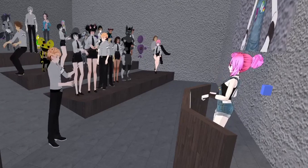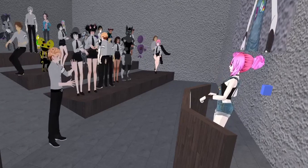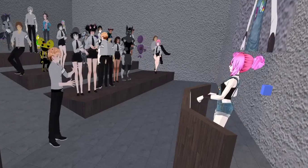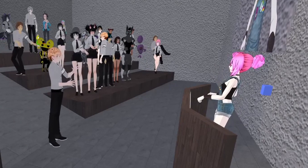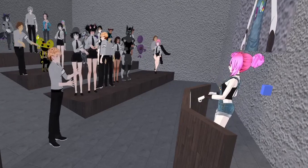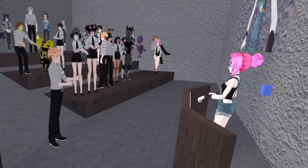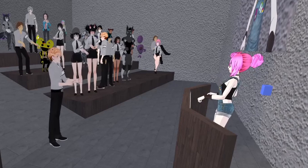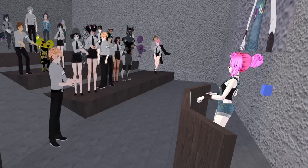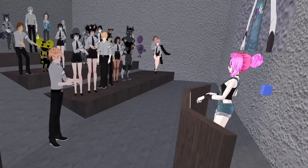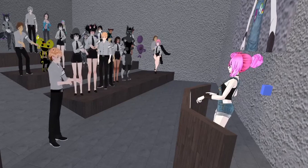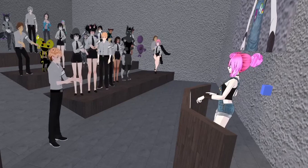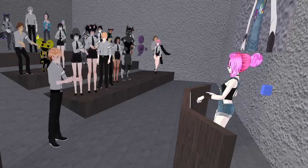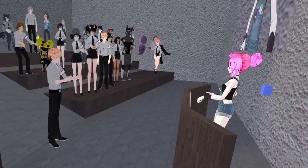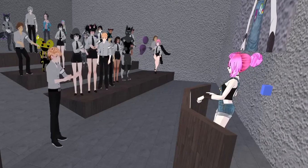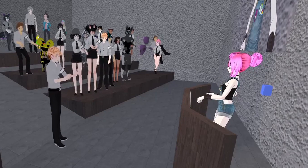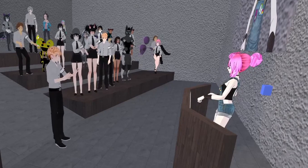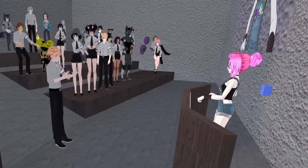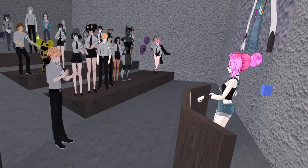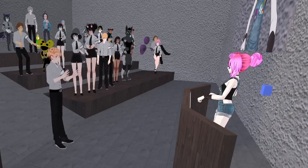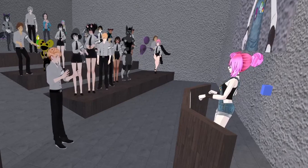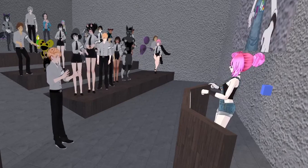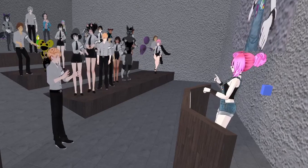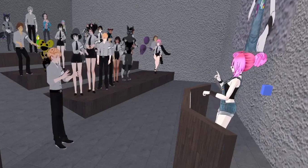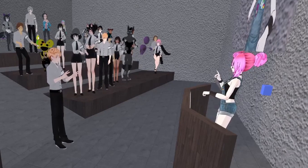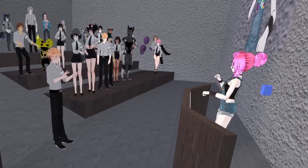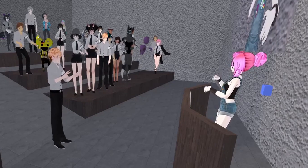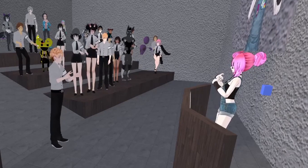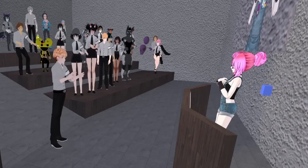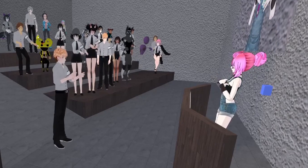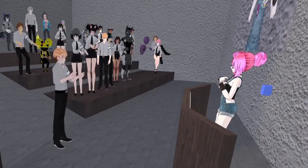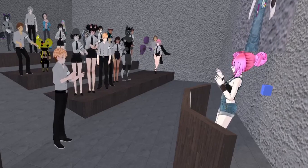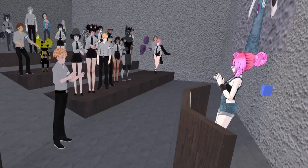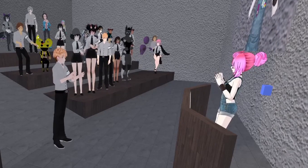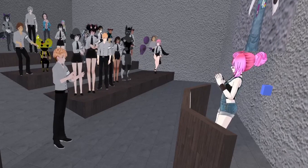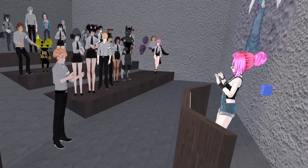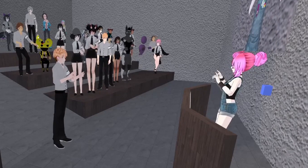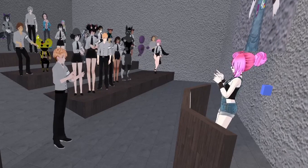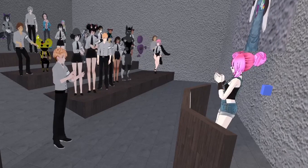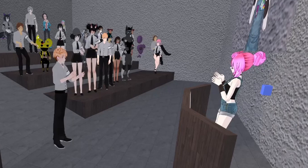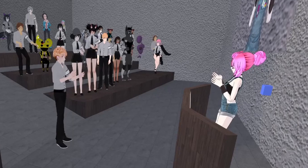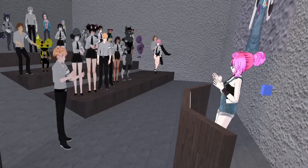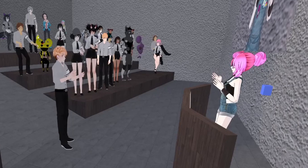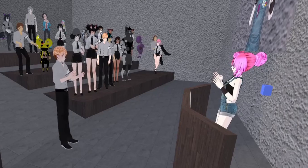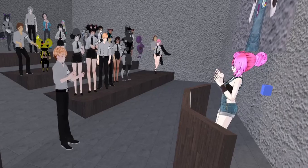Hi. I have a question. Do you guys have a recorded class about the difference in grammar between ASL, PSE, and